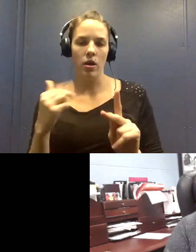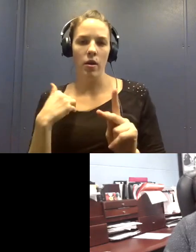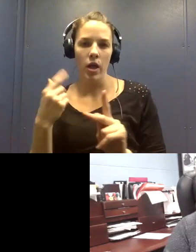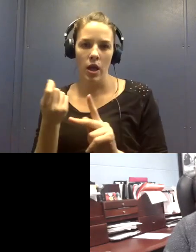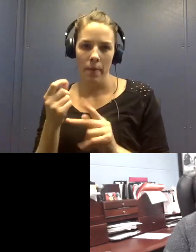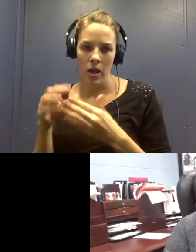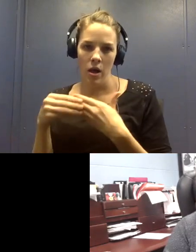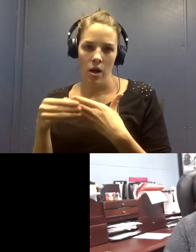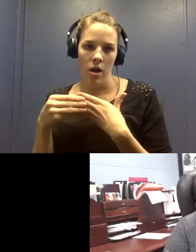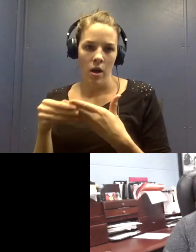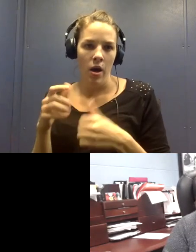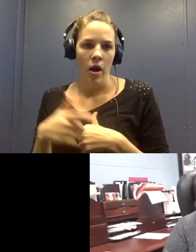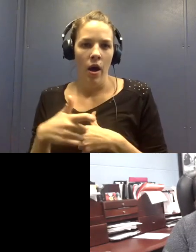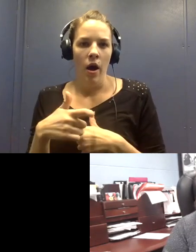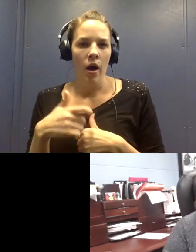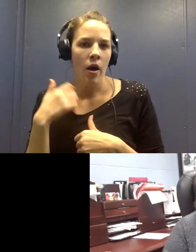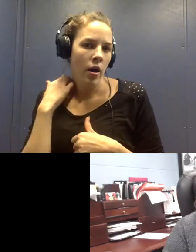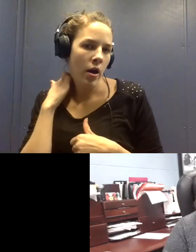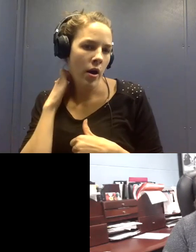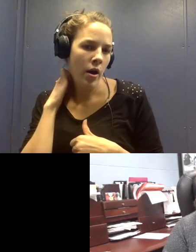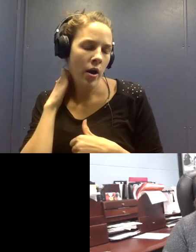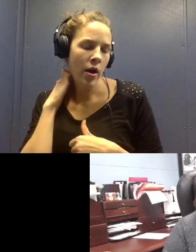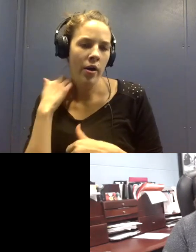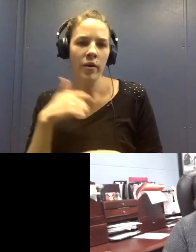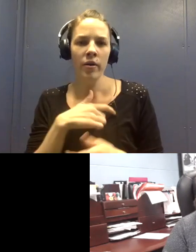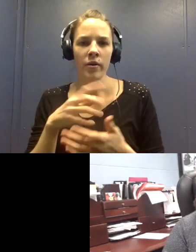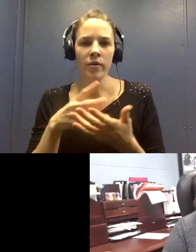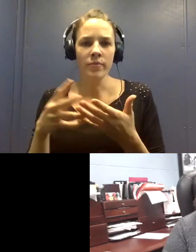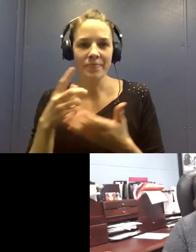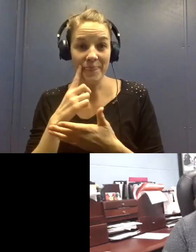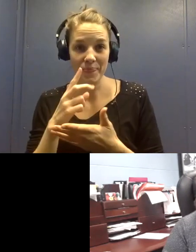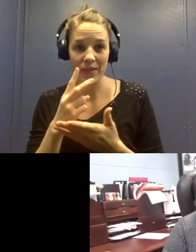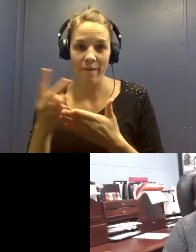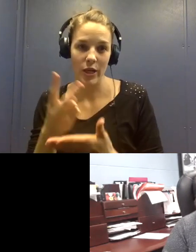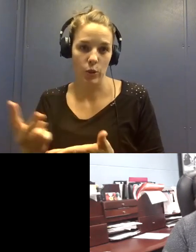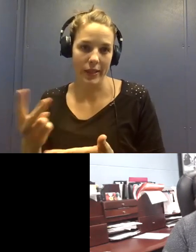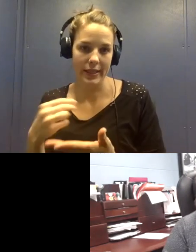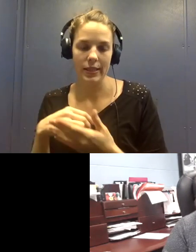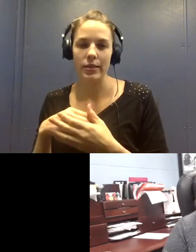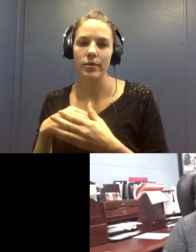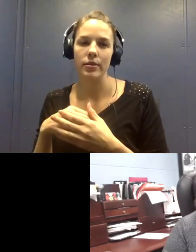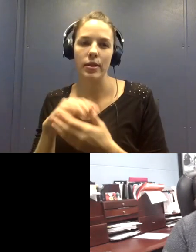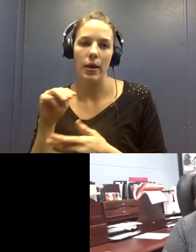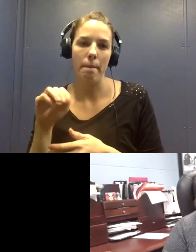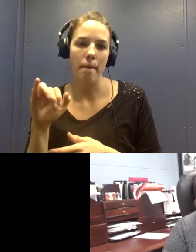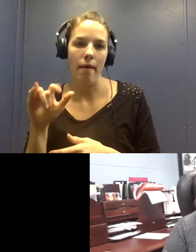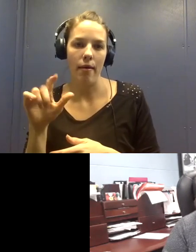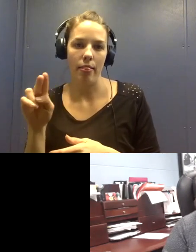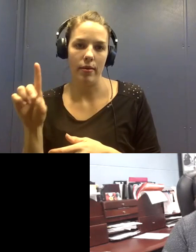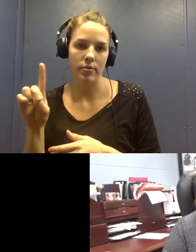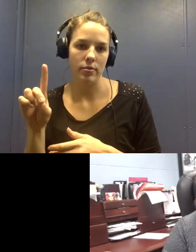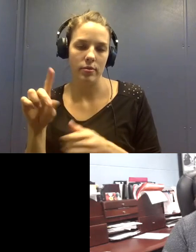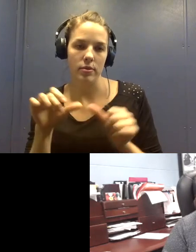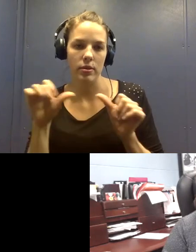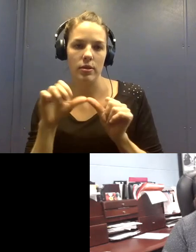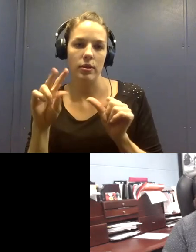of leeway time. And we are scheduling every other week of the Mylan site to be